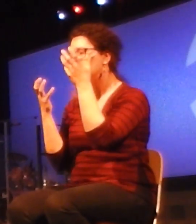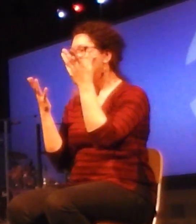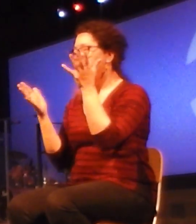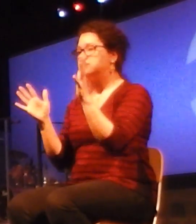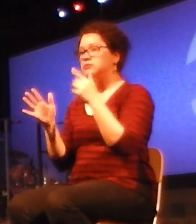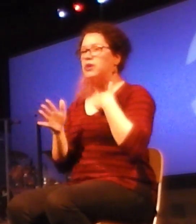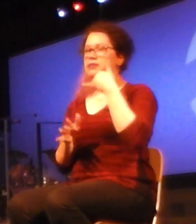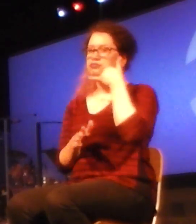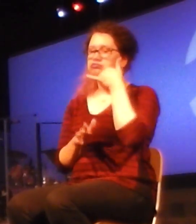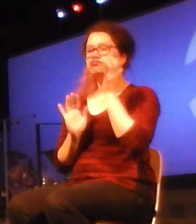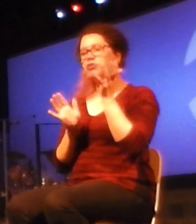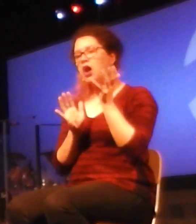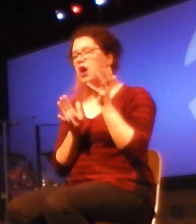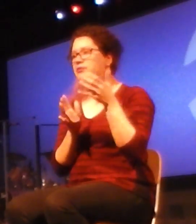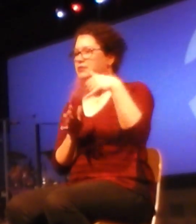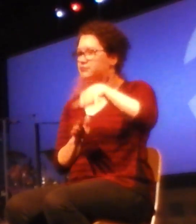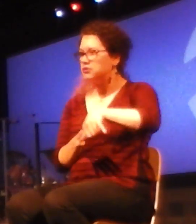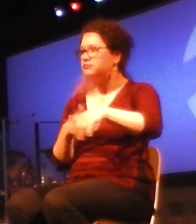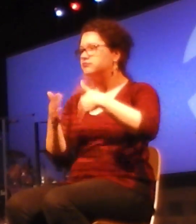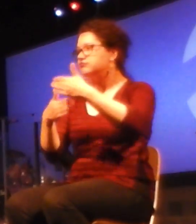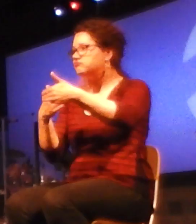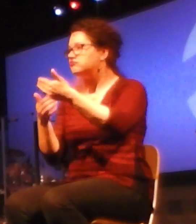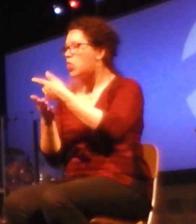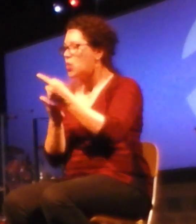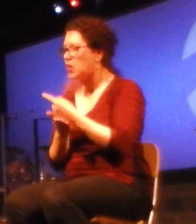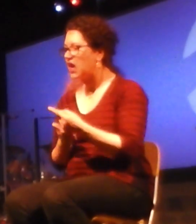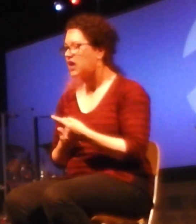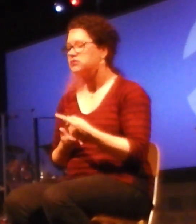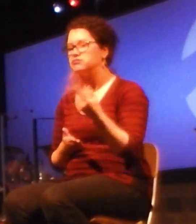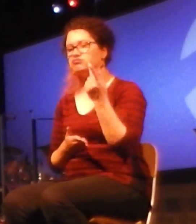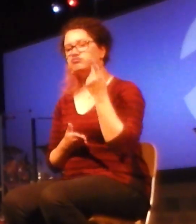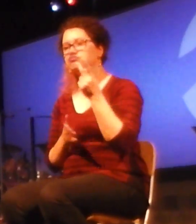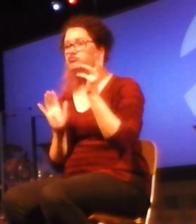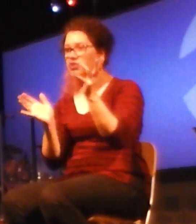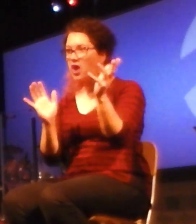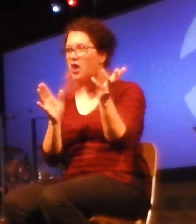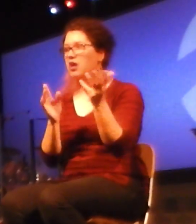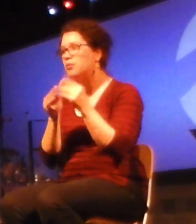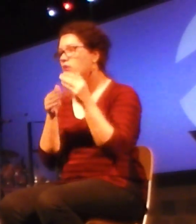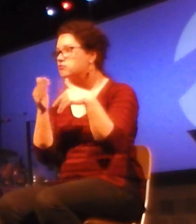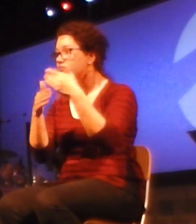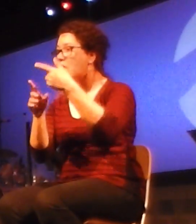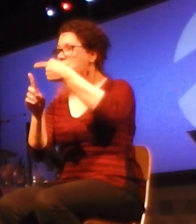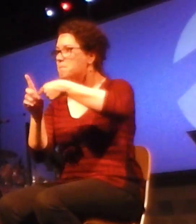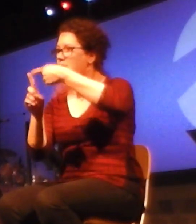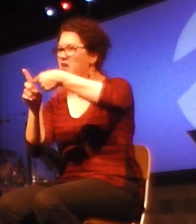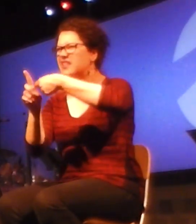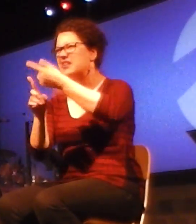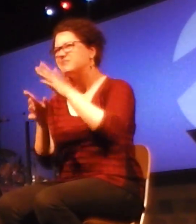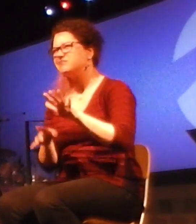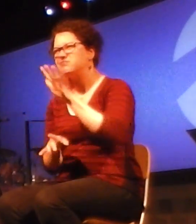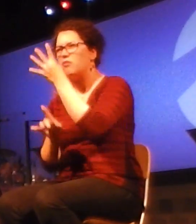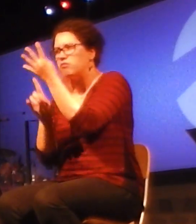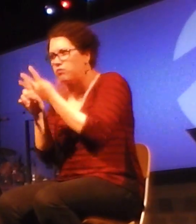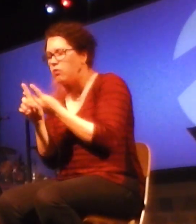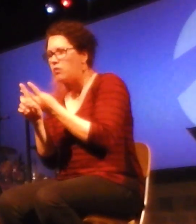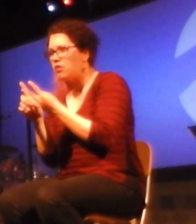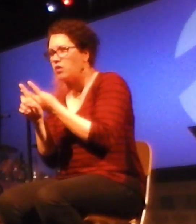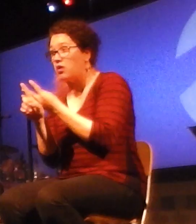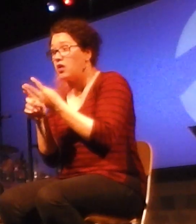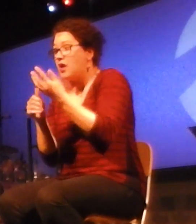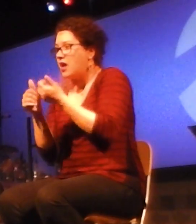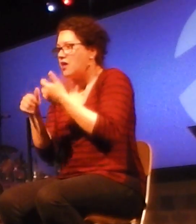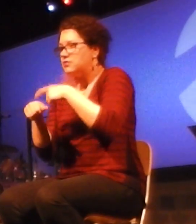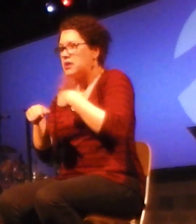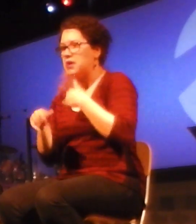and we talked a few times over the course of the next few weeks. And this went on for months. It's about 4 months of this, where every time I would talk